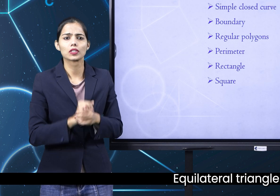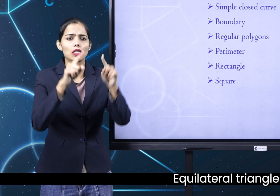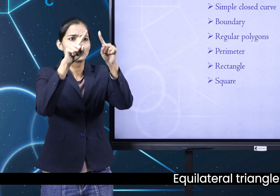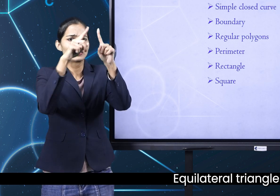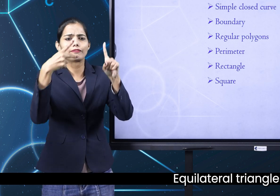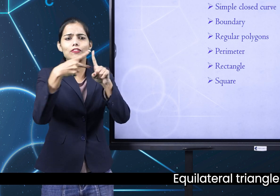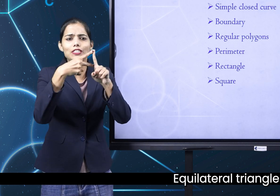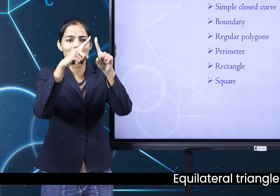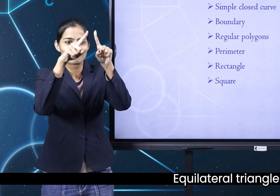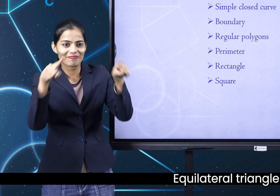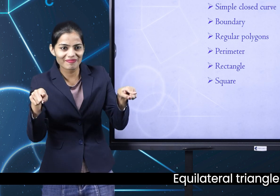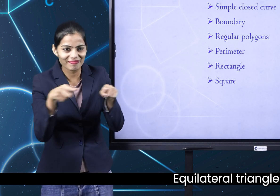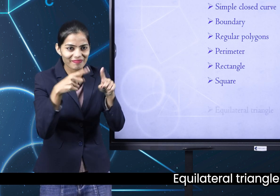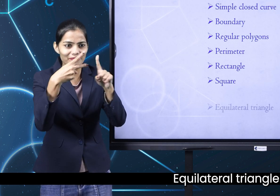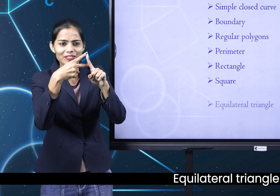equilateral triangle.